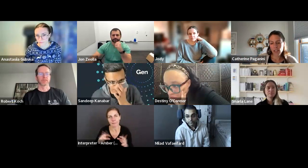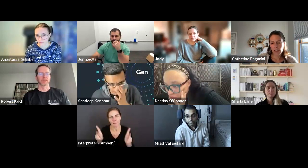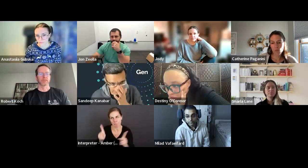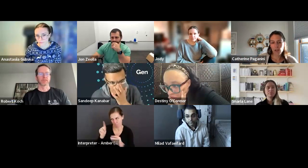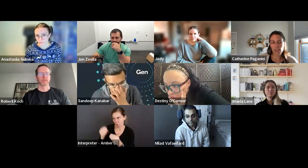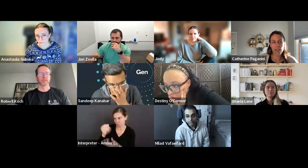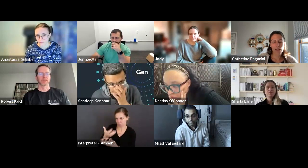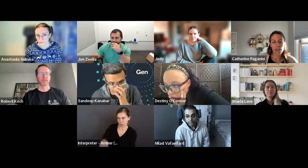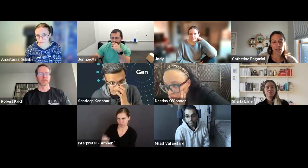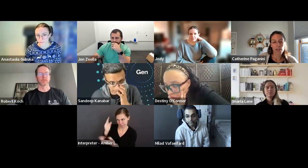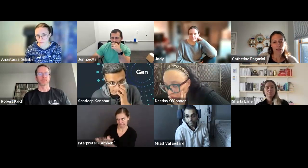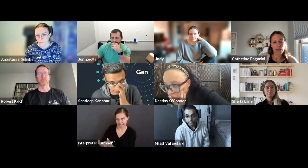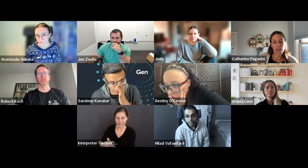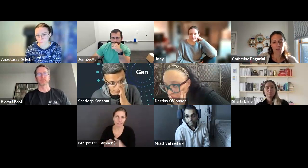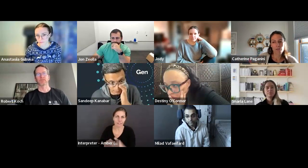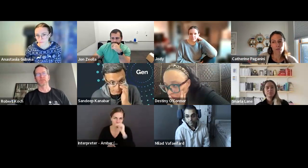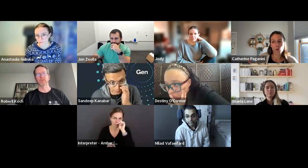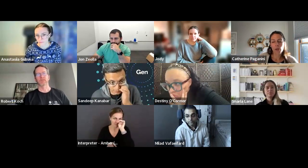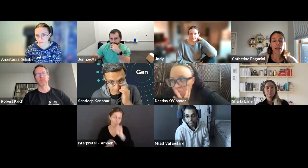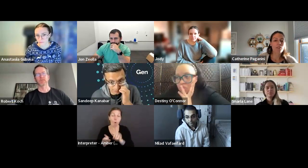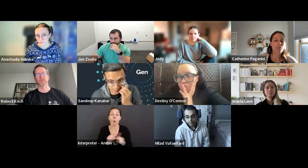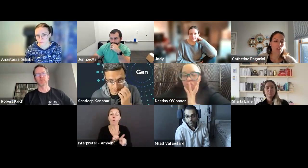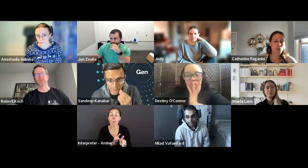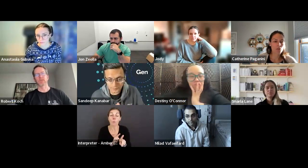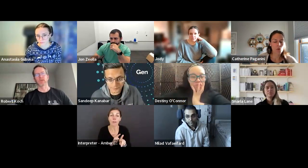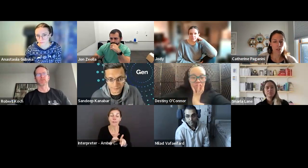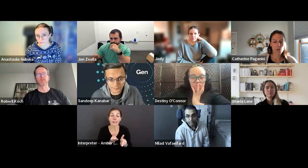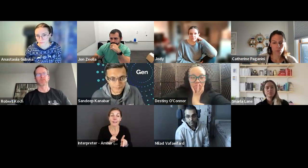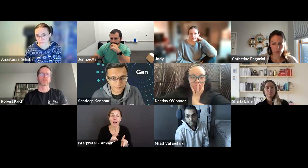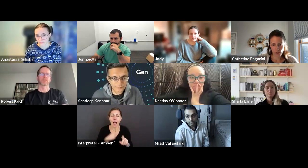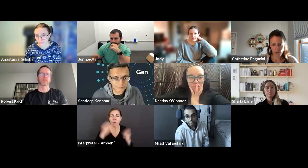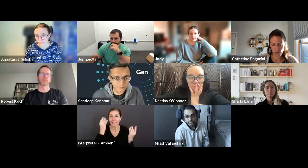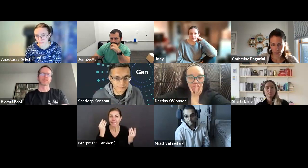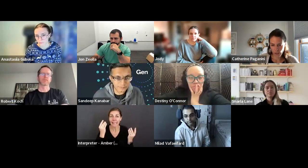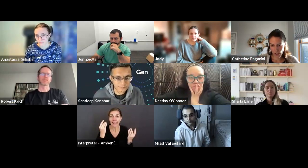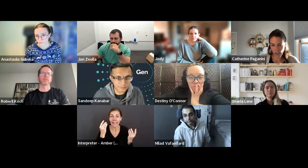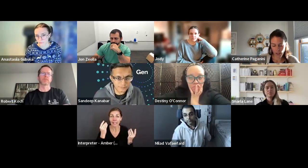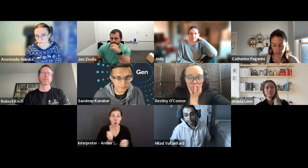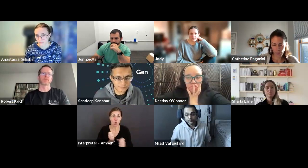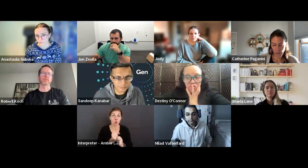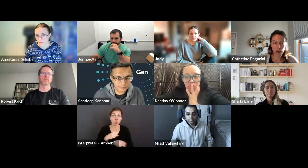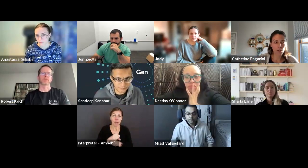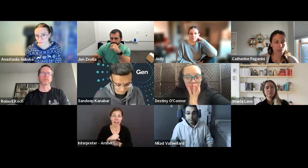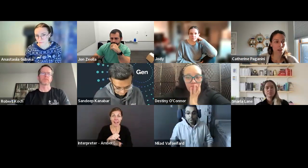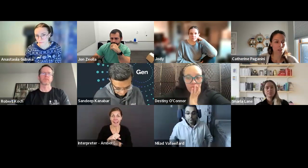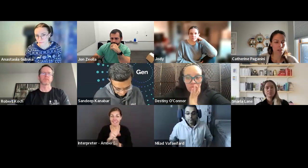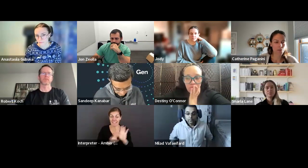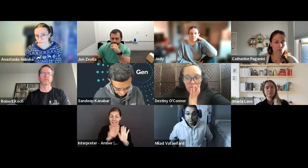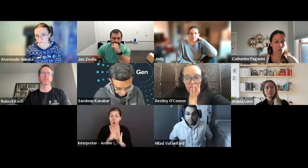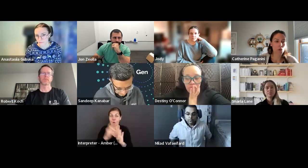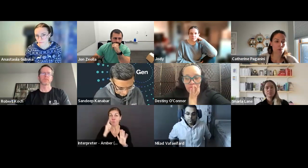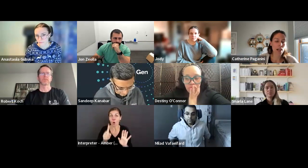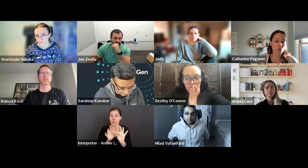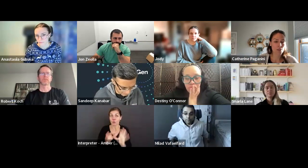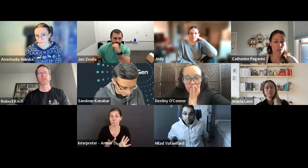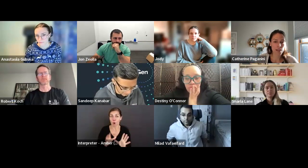One of the things that I was thinking as well is like the creating videos for interpreters about